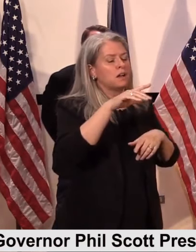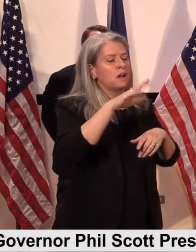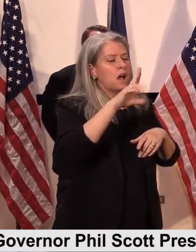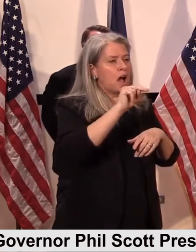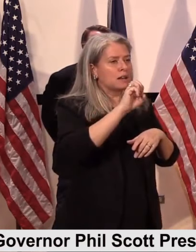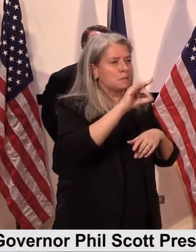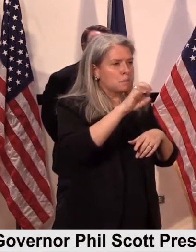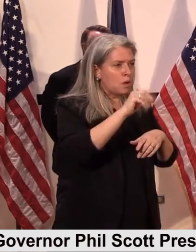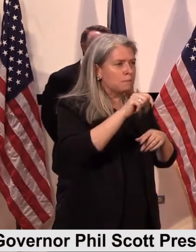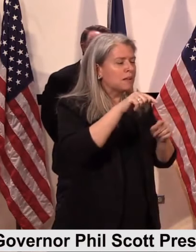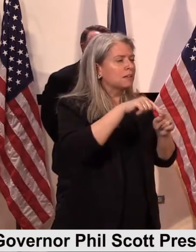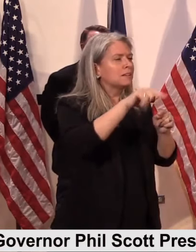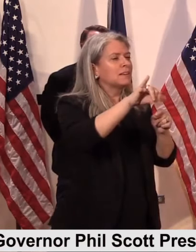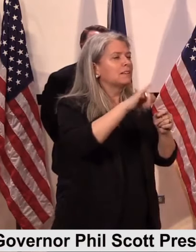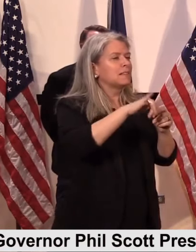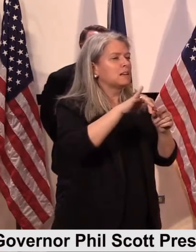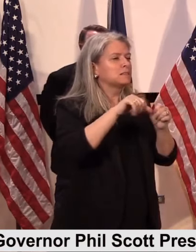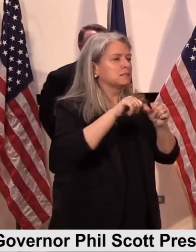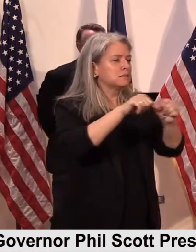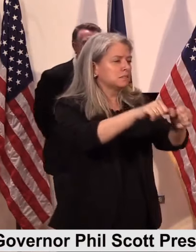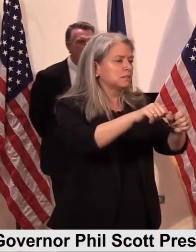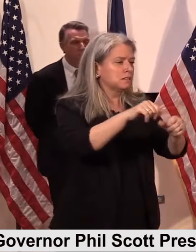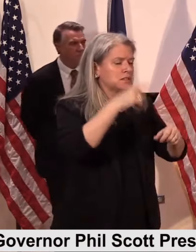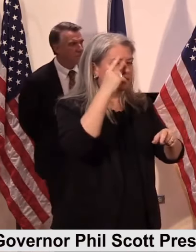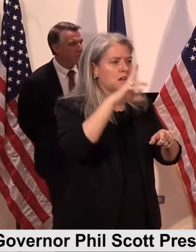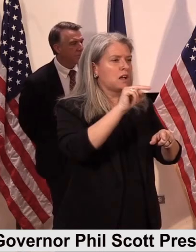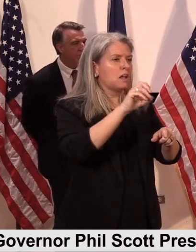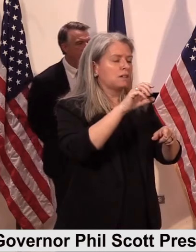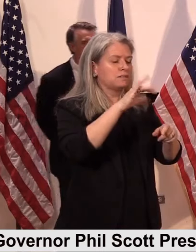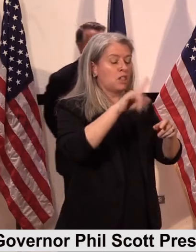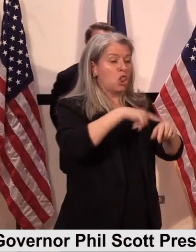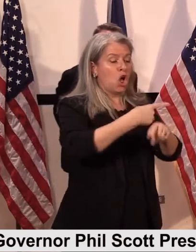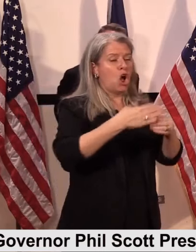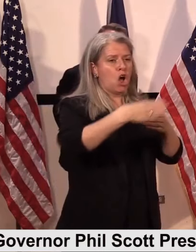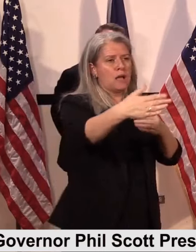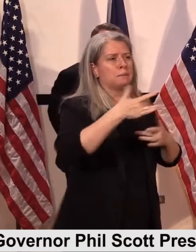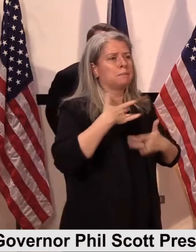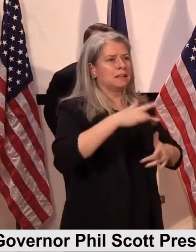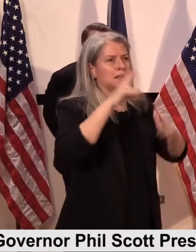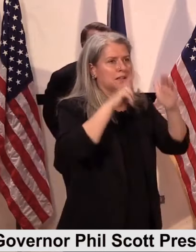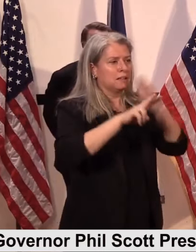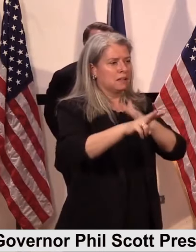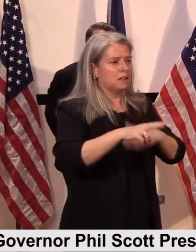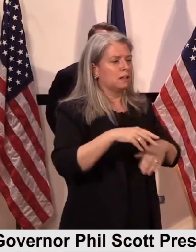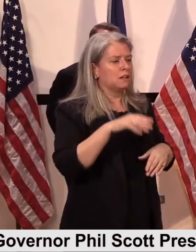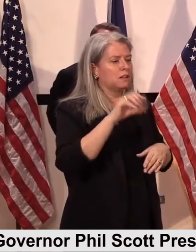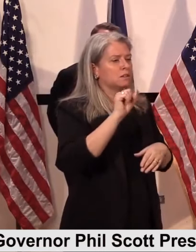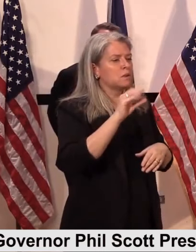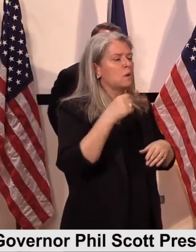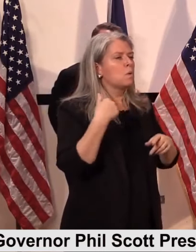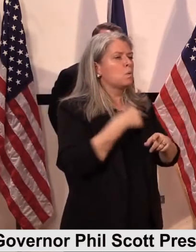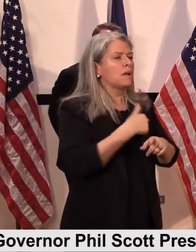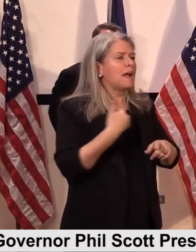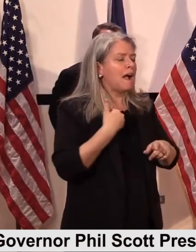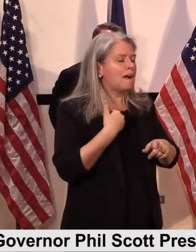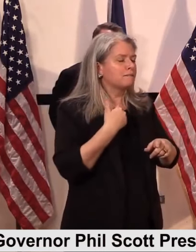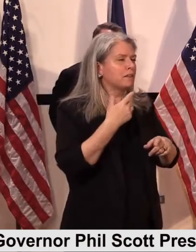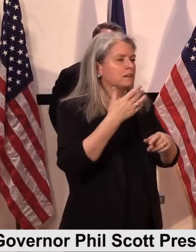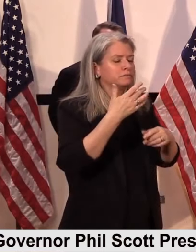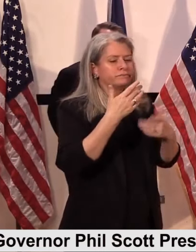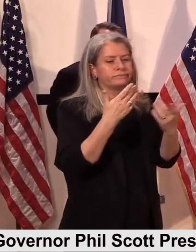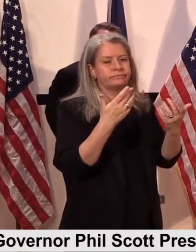are prolonged periods of unemployment. So again, we're seeing this